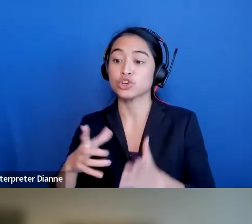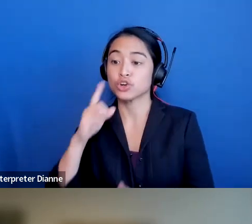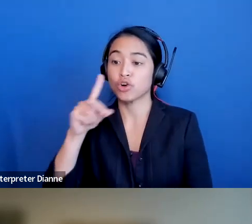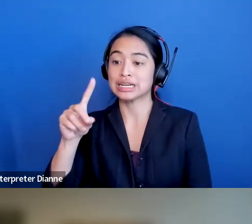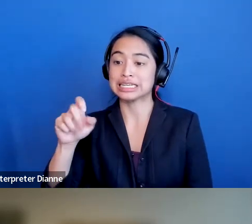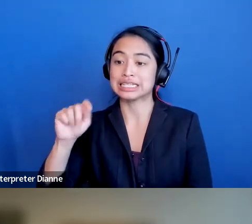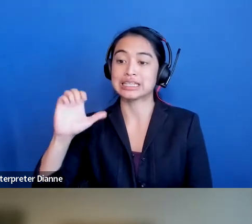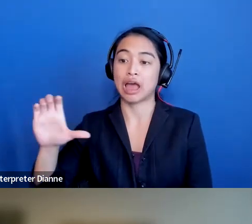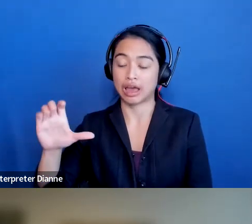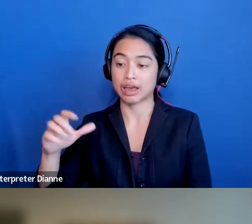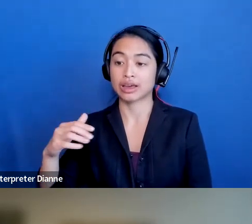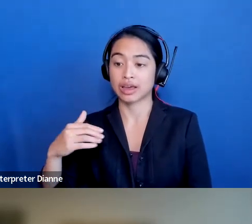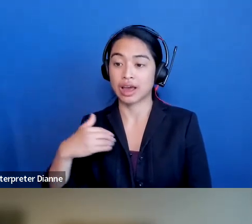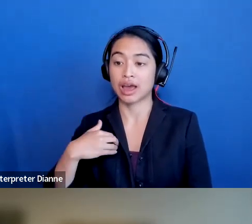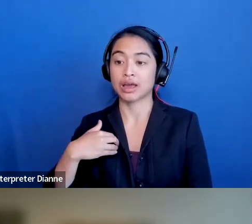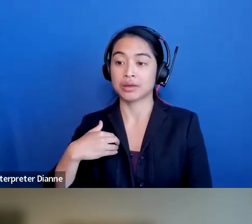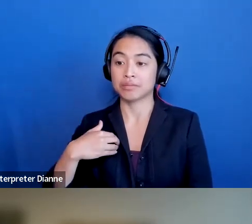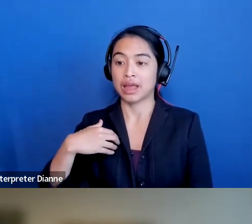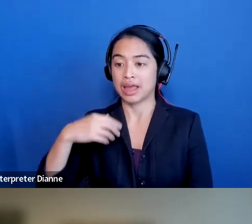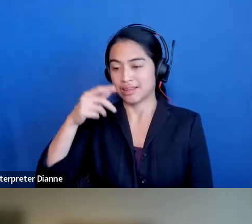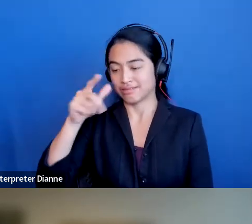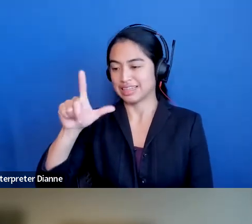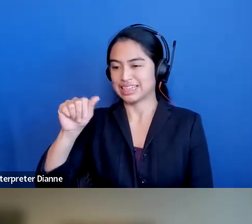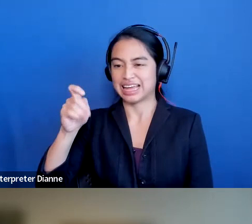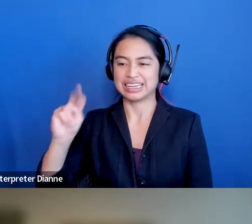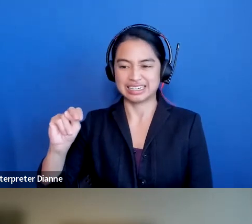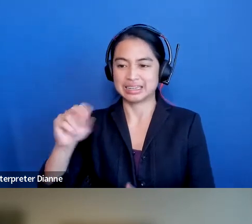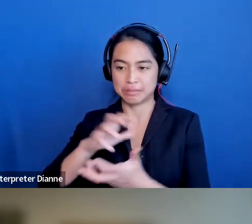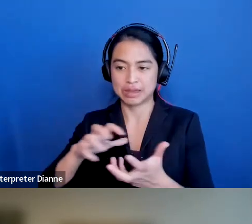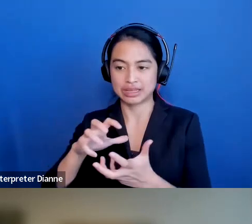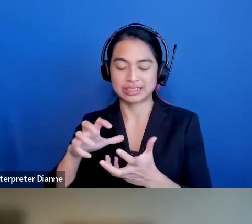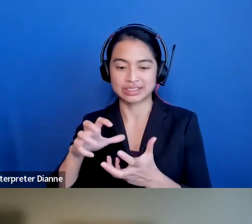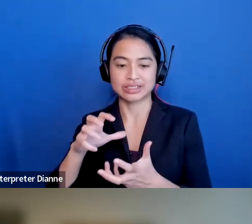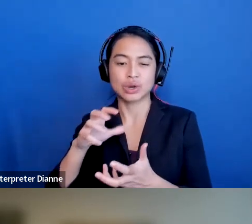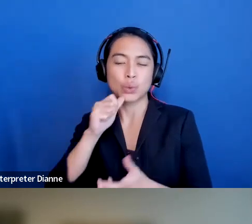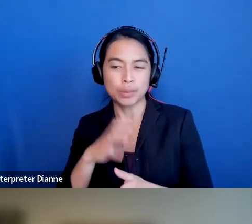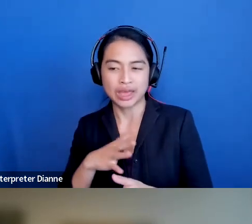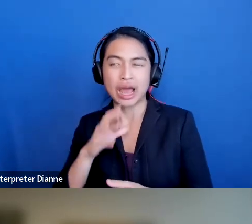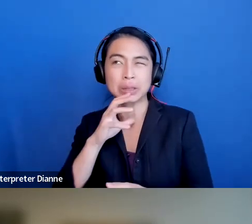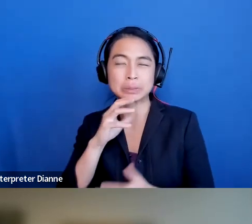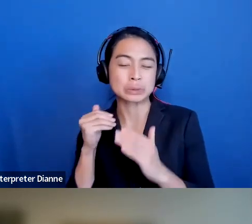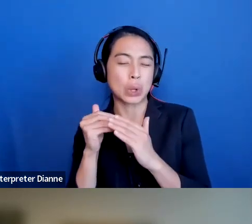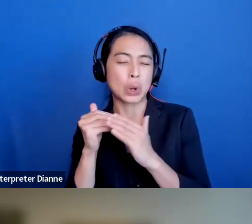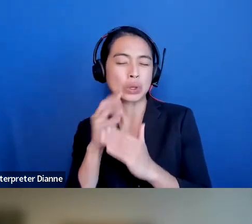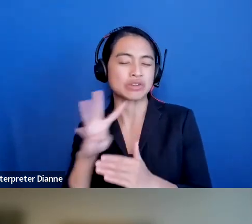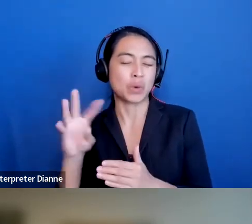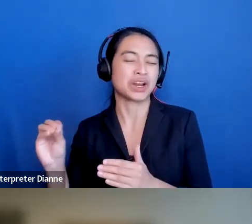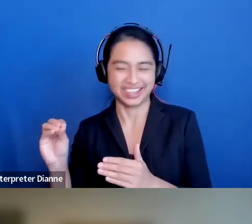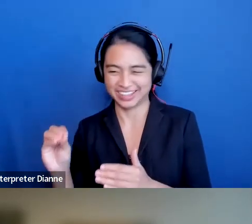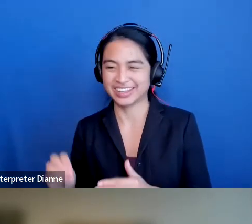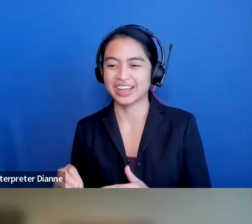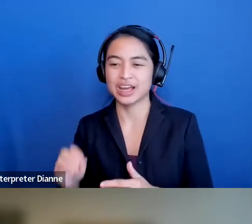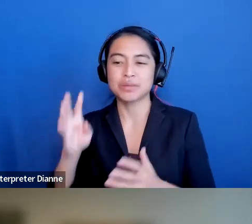I am a Latinx woman. I am inching my way to 40. I have dark brown,